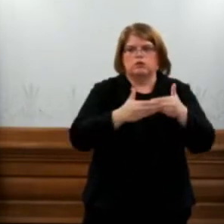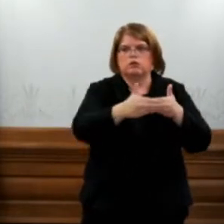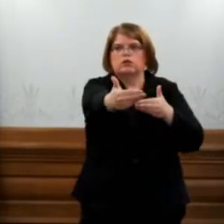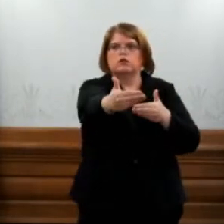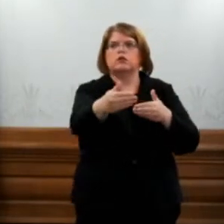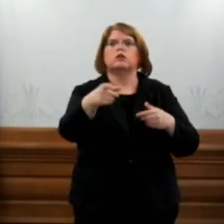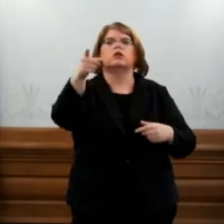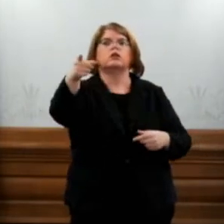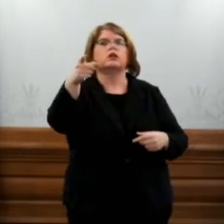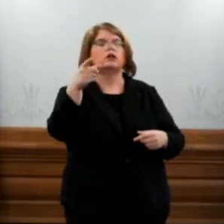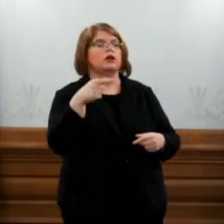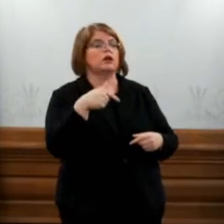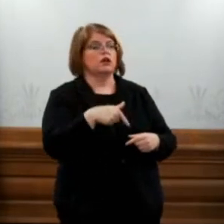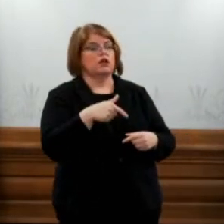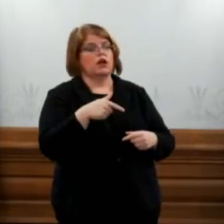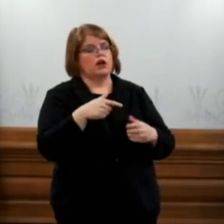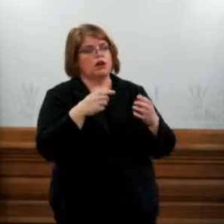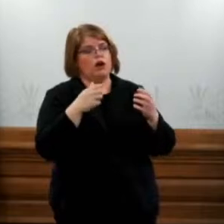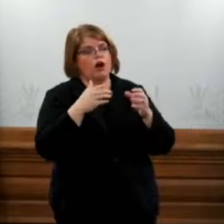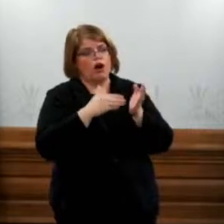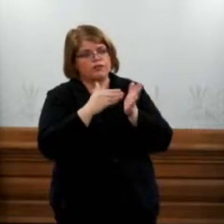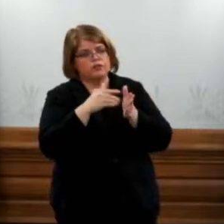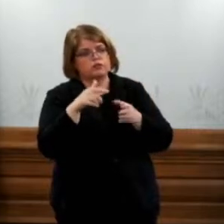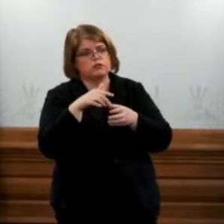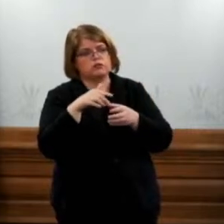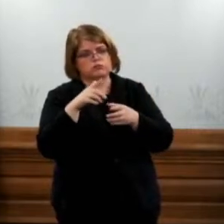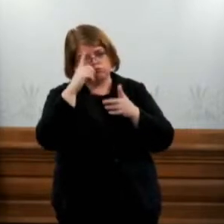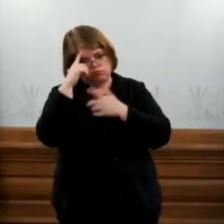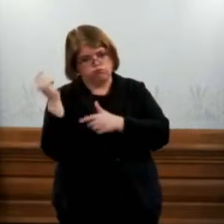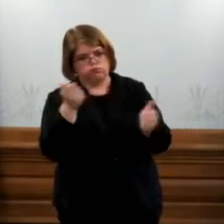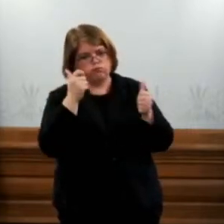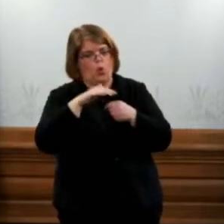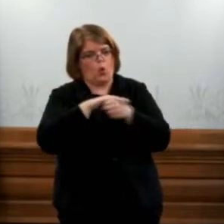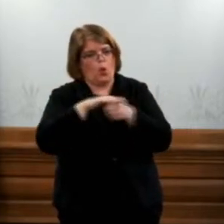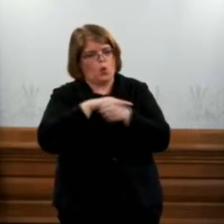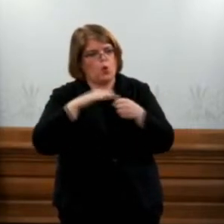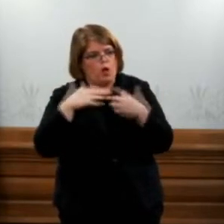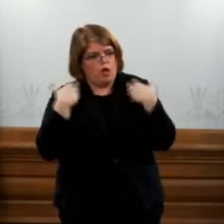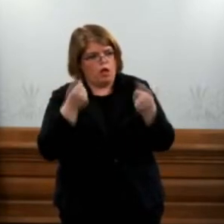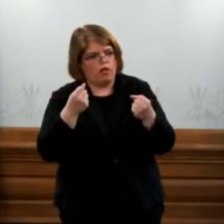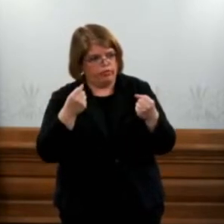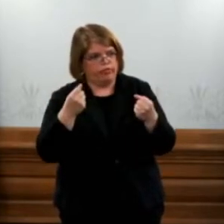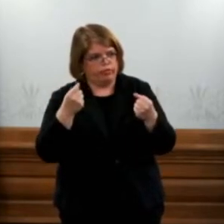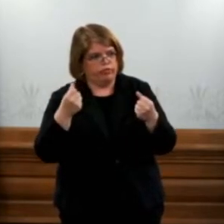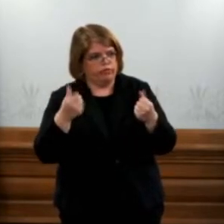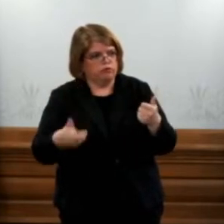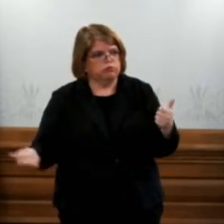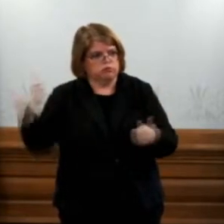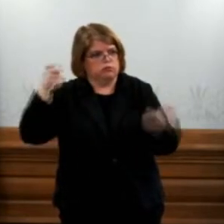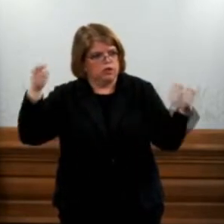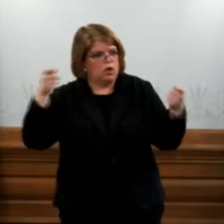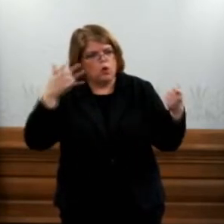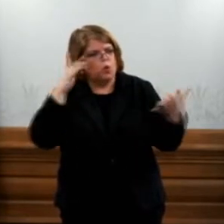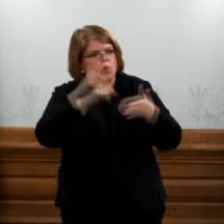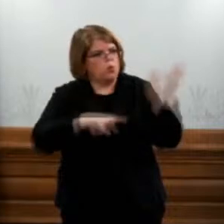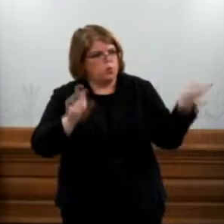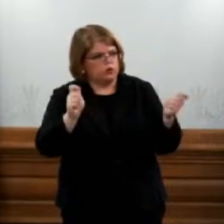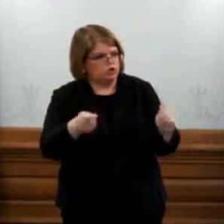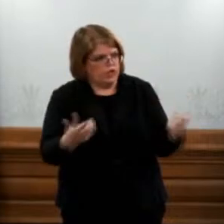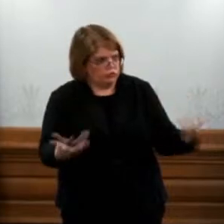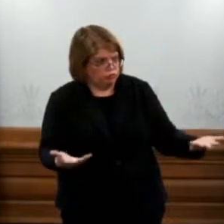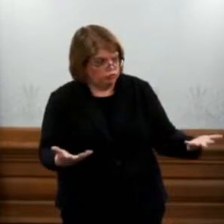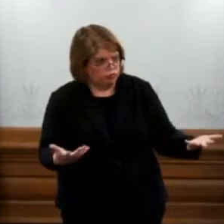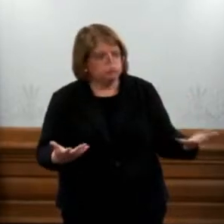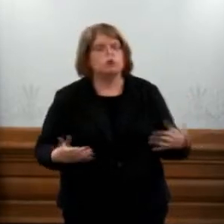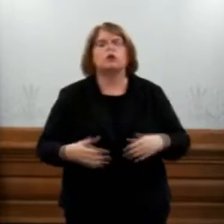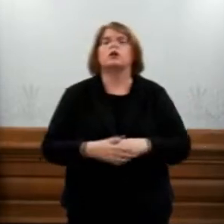It's up to the local governments, I mean, local health officials, what changed that there's been this about face? Yeah, we've always deferred to the